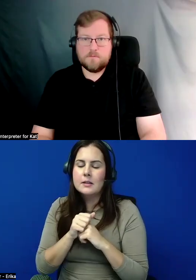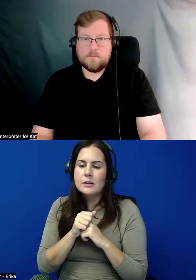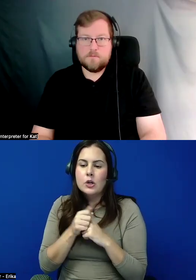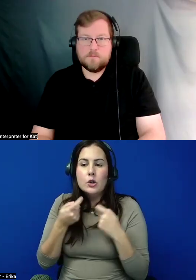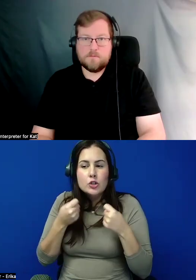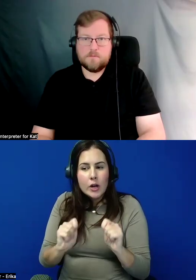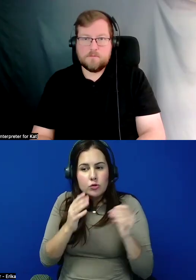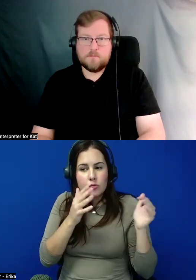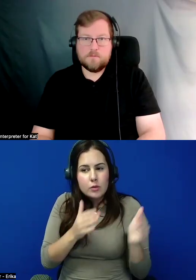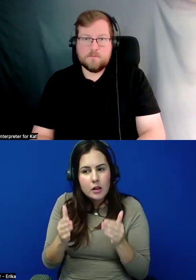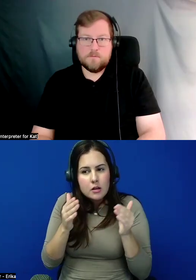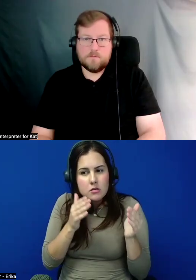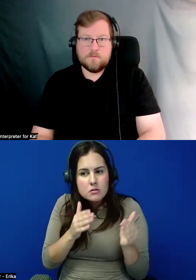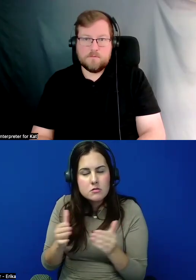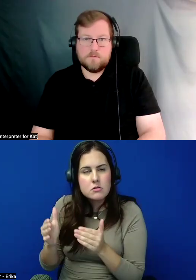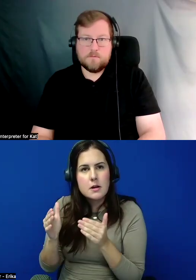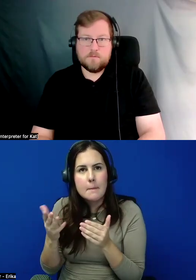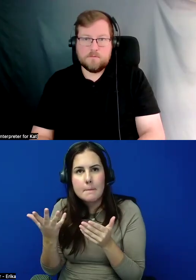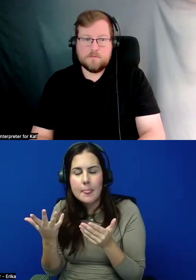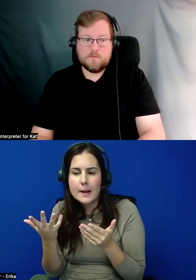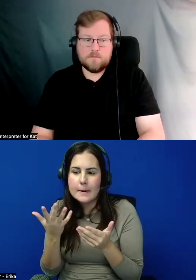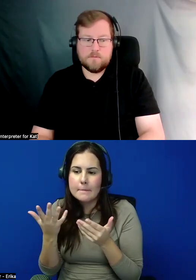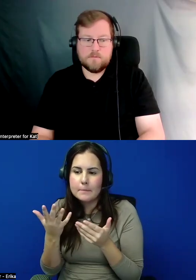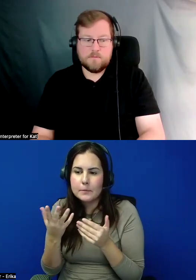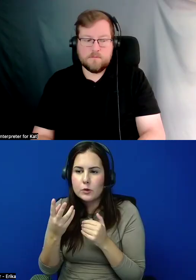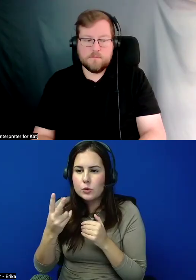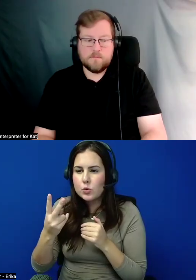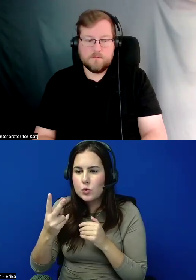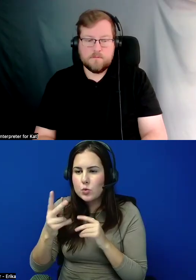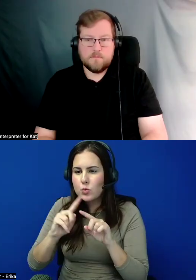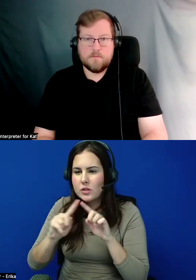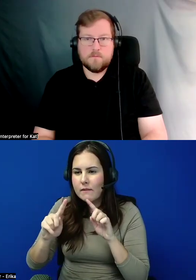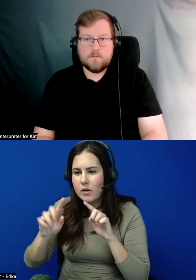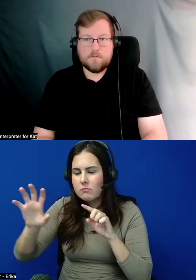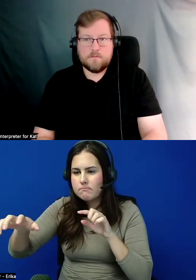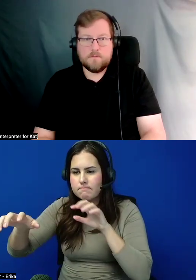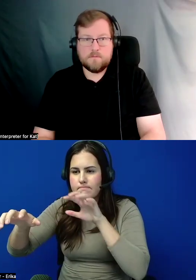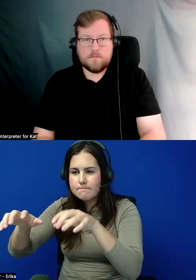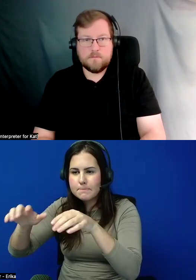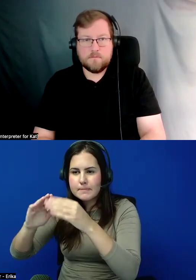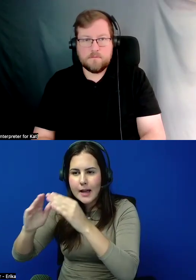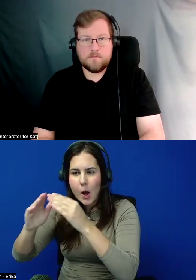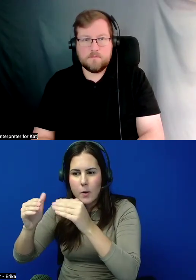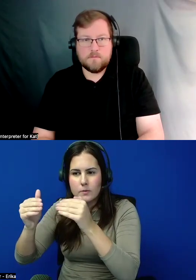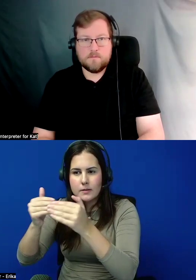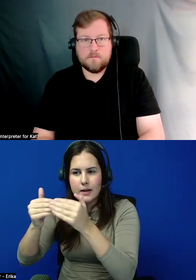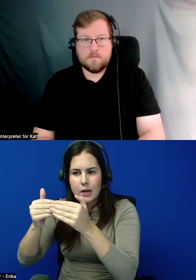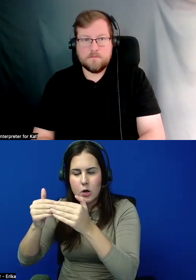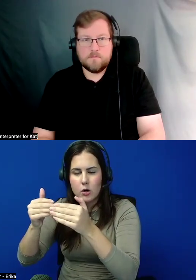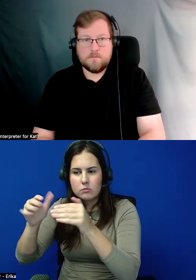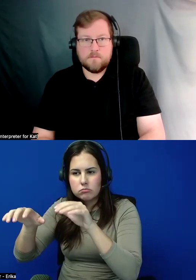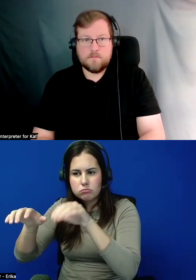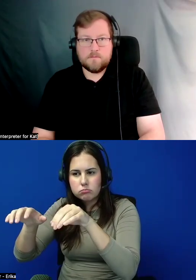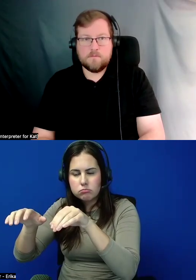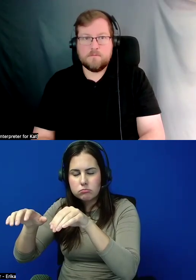plan where like there were two kind of towns that we spent some time in near Iquitos, Independencia, and